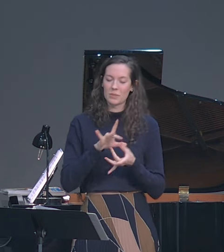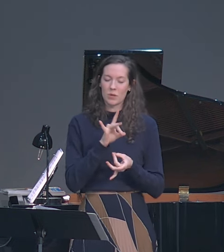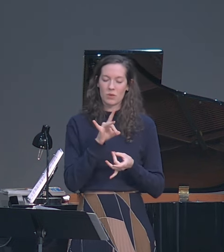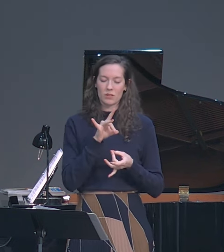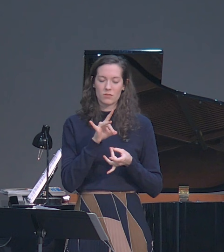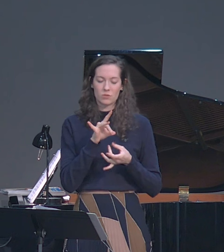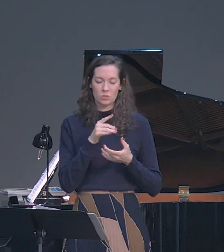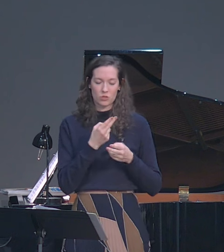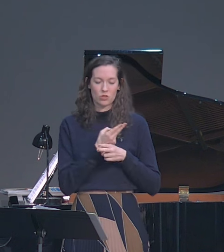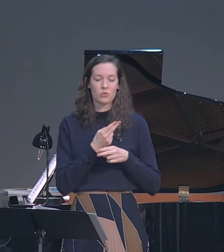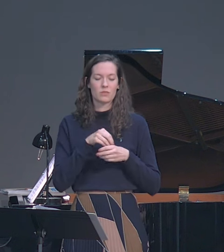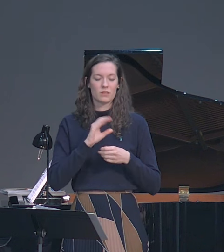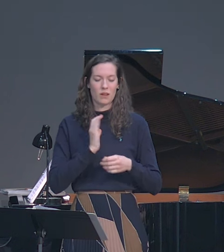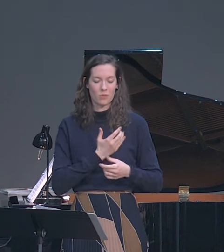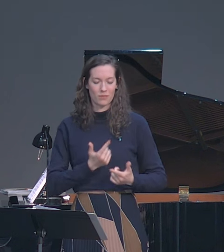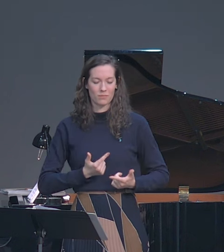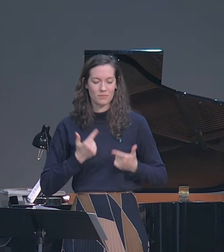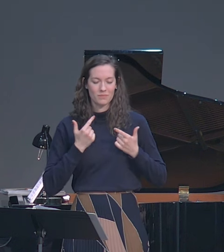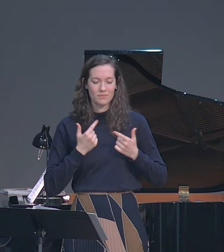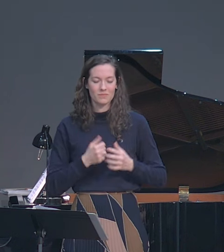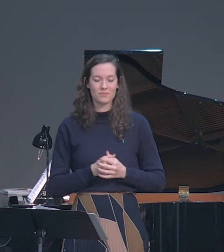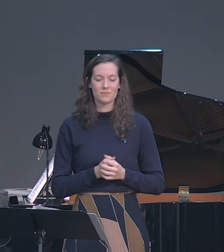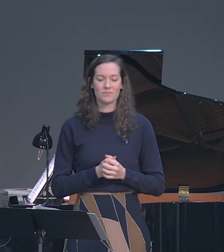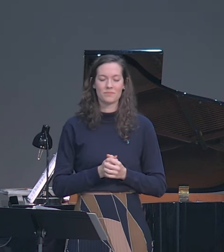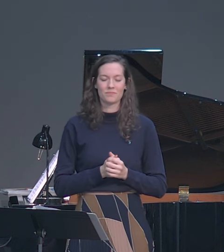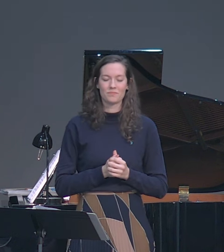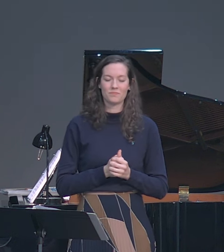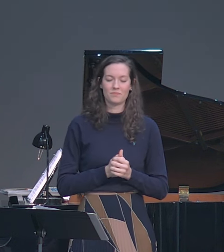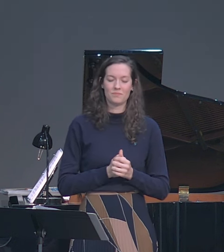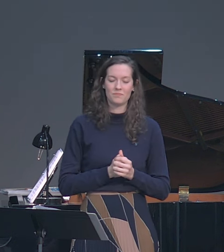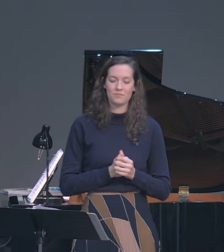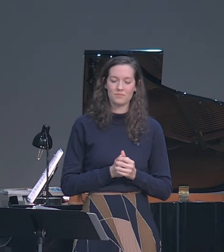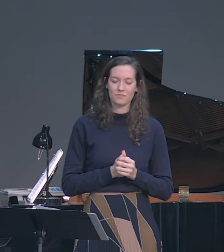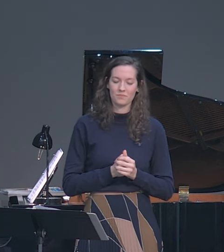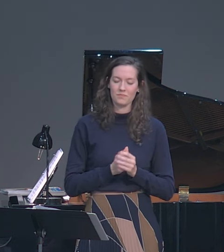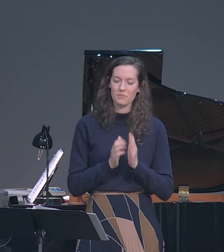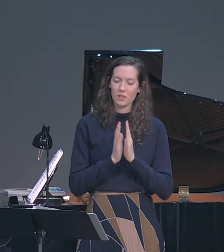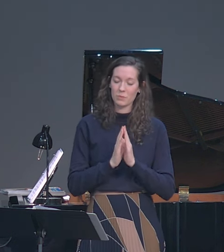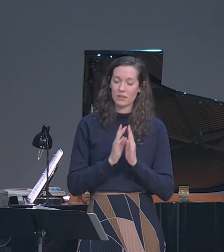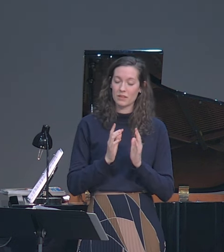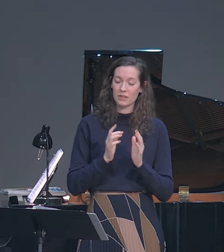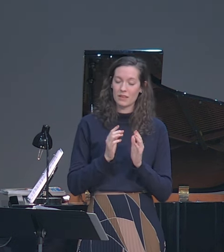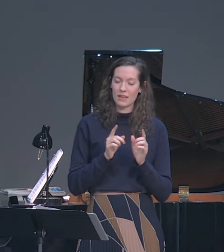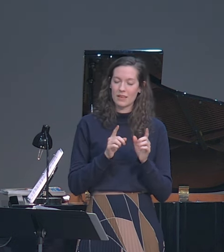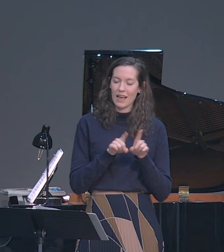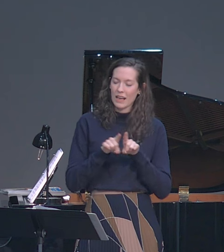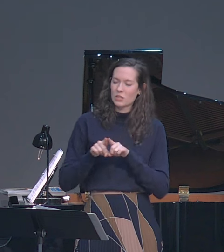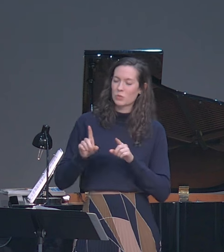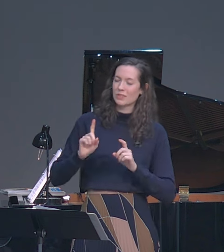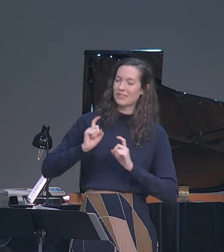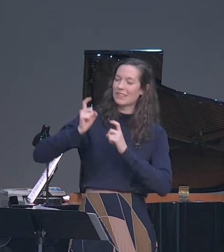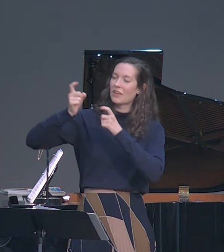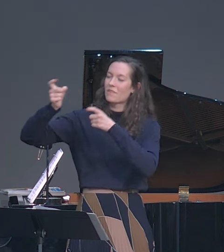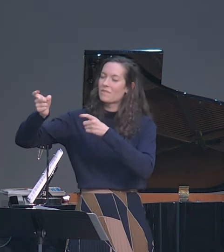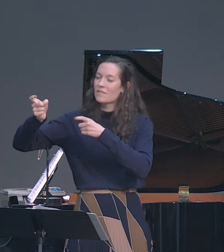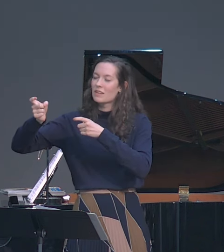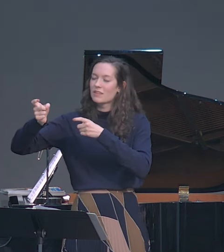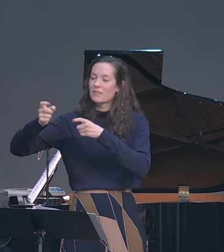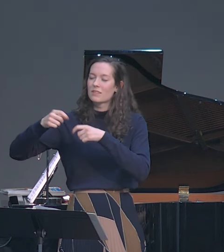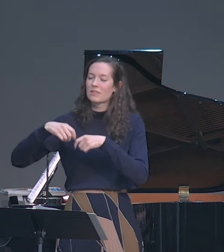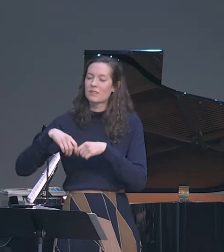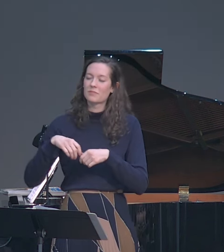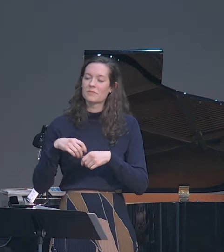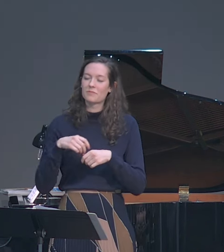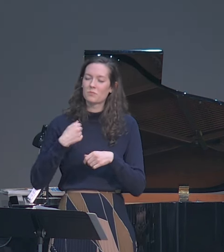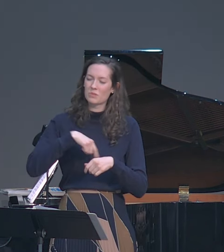as we give to you, that you would be blessed with what we give back out of what you've provided for us, that as we worship